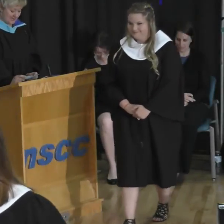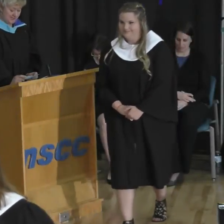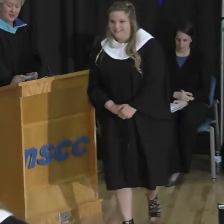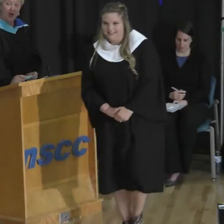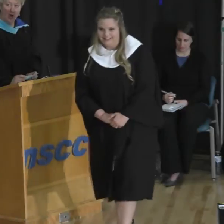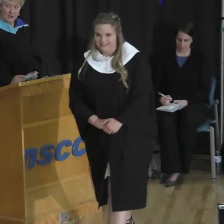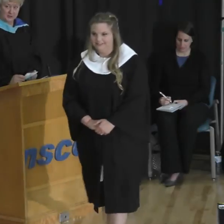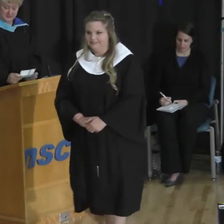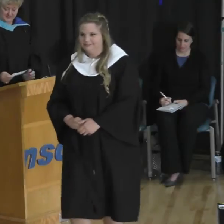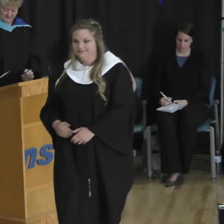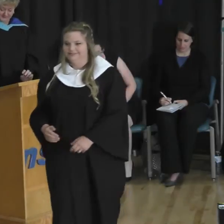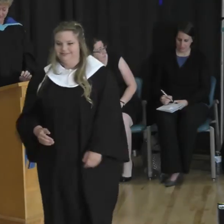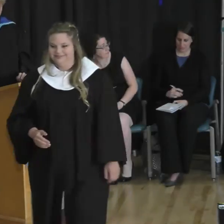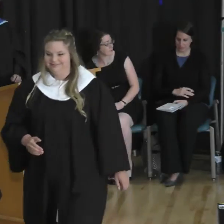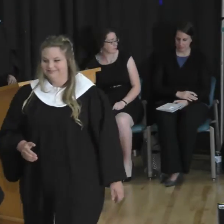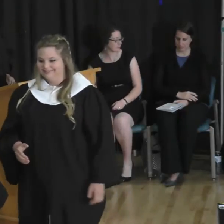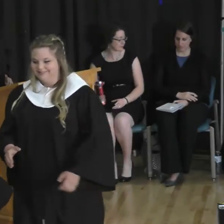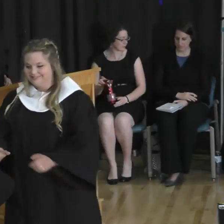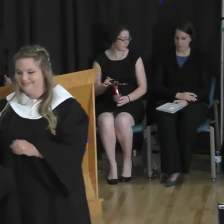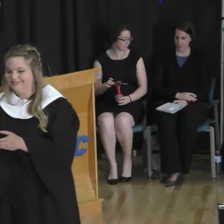Caitlin Best, Honors.